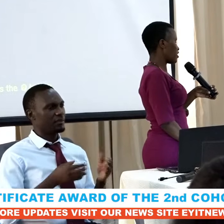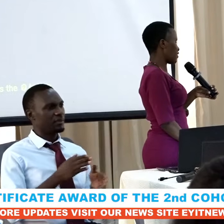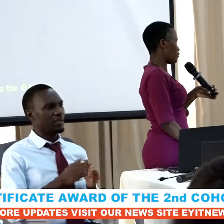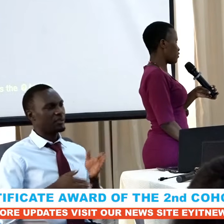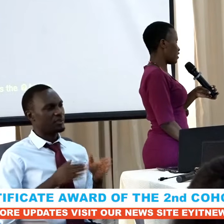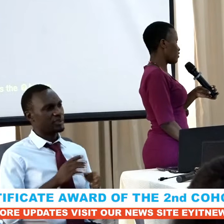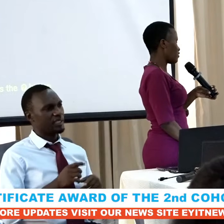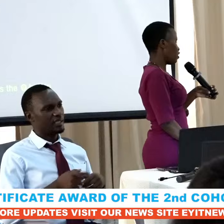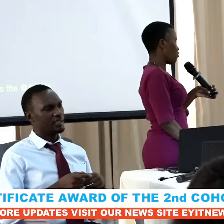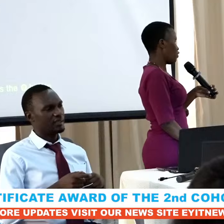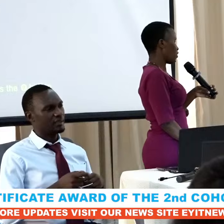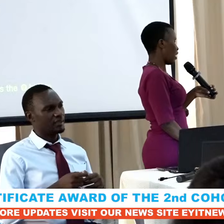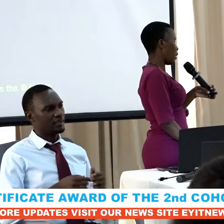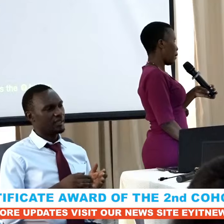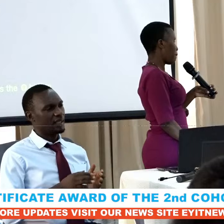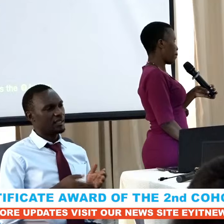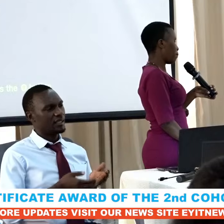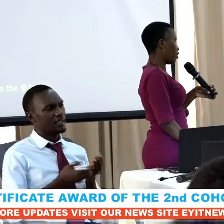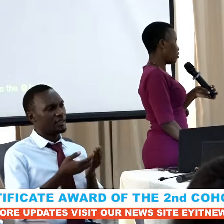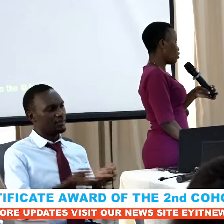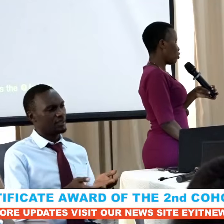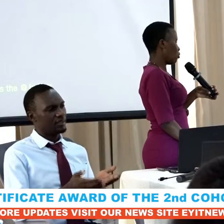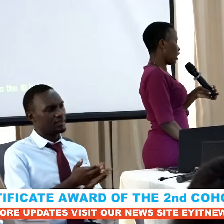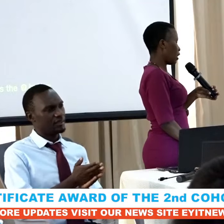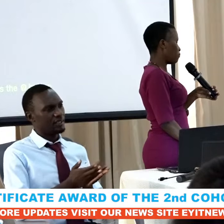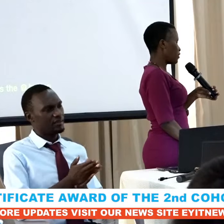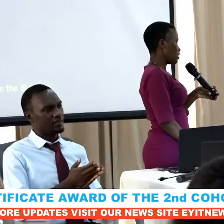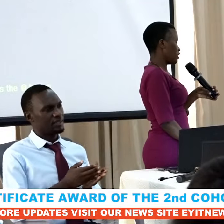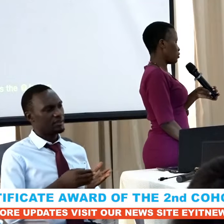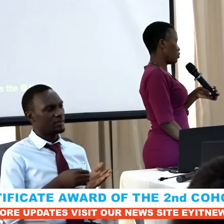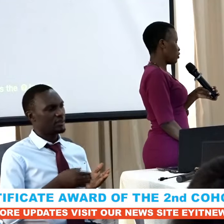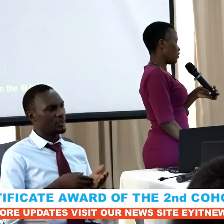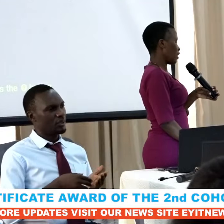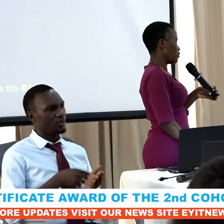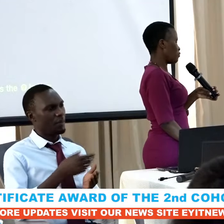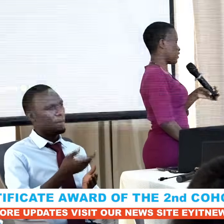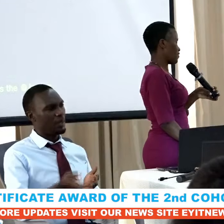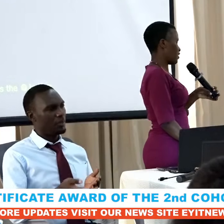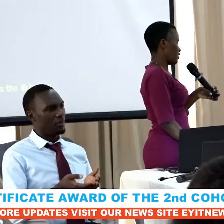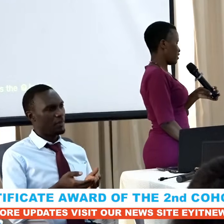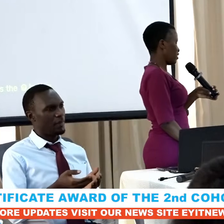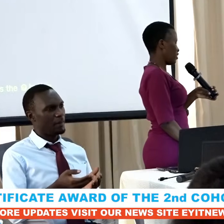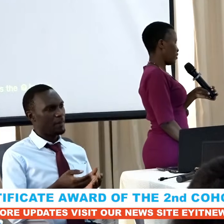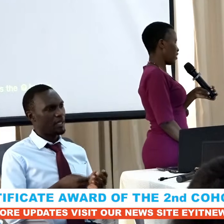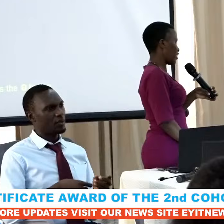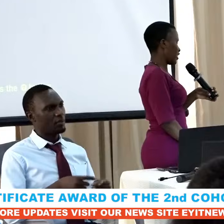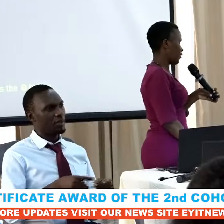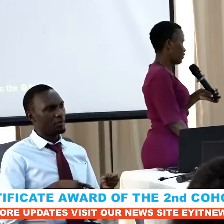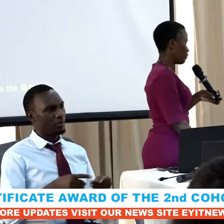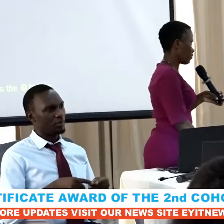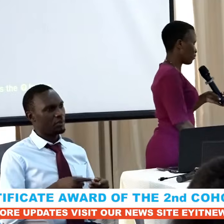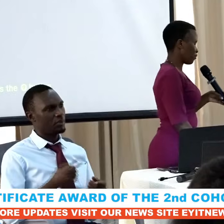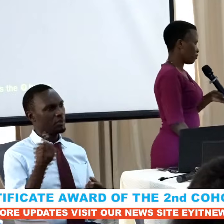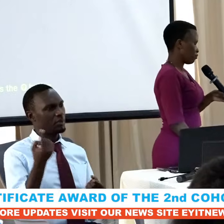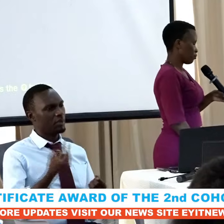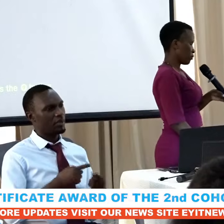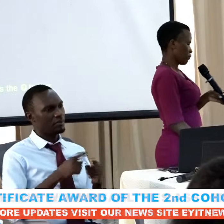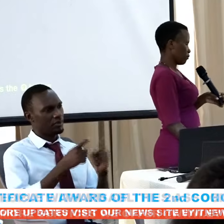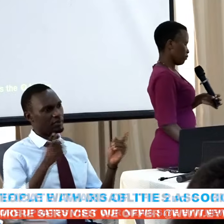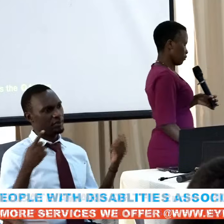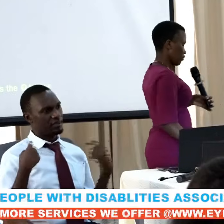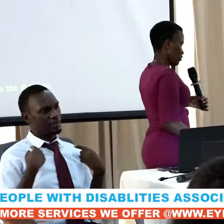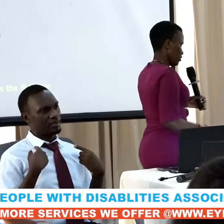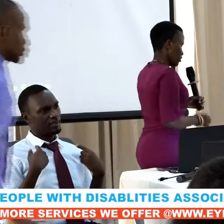providing services for the people who come into the university. Thank you.